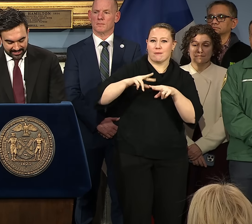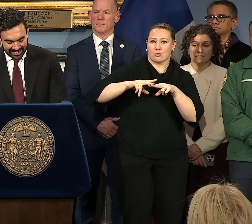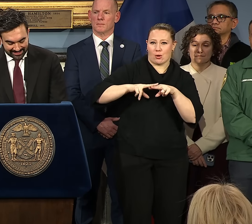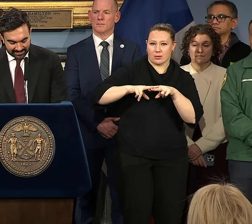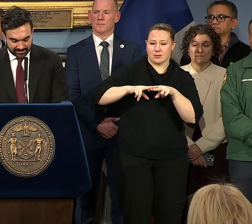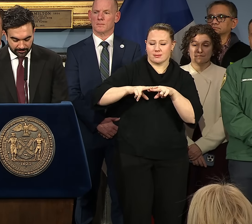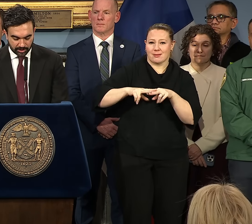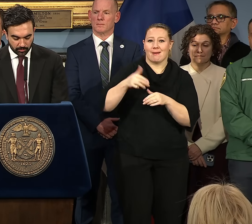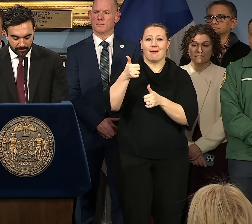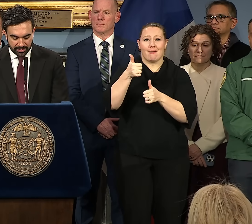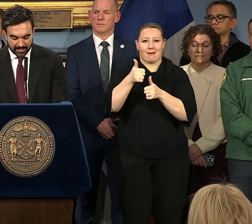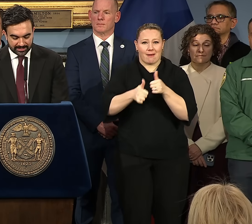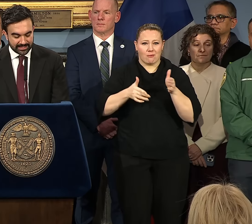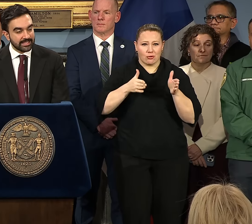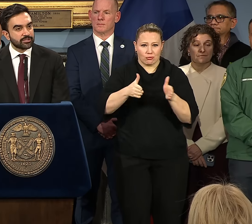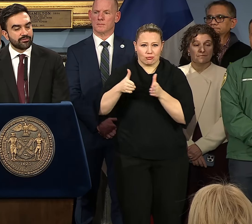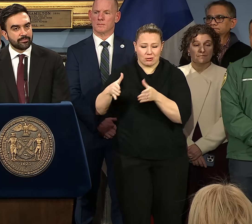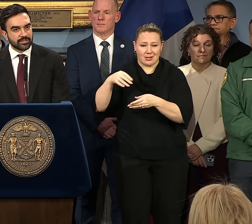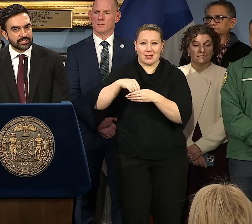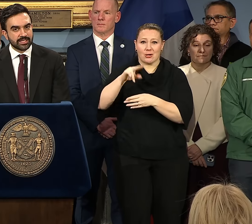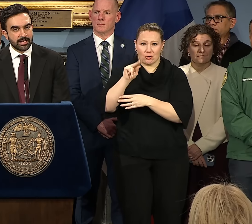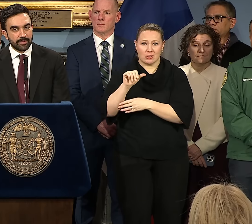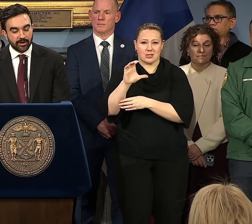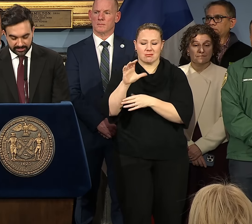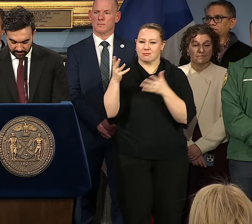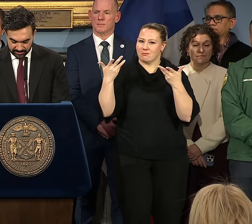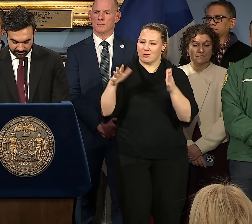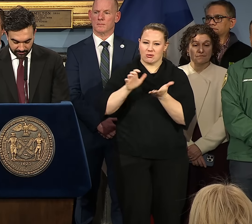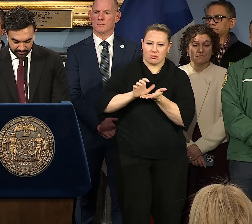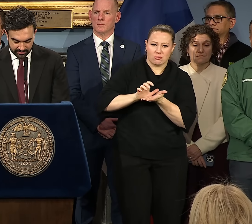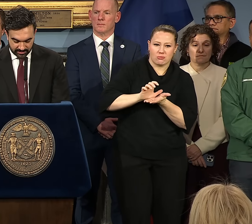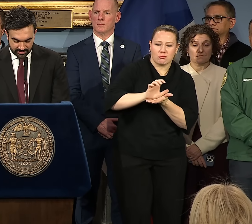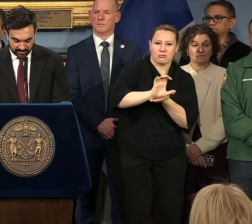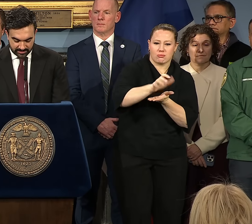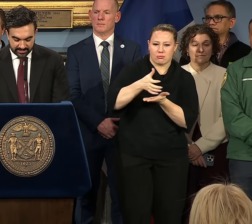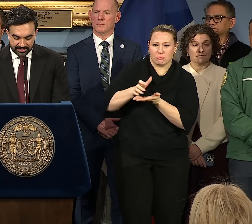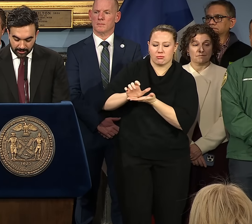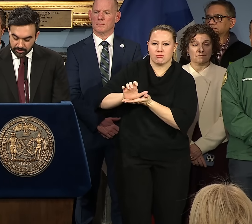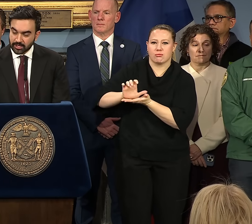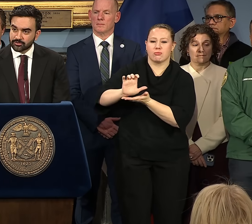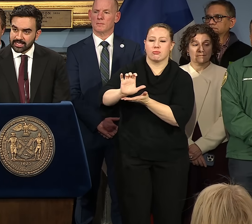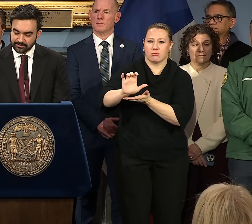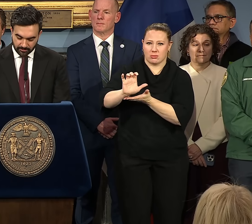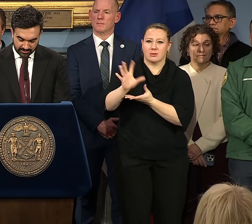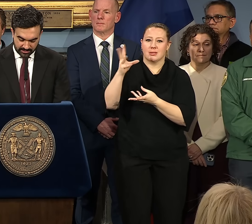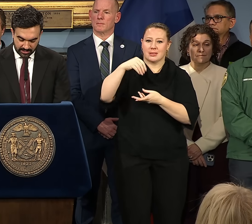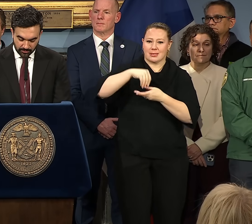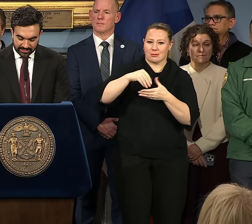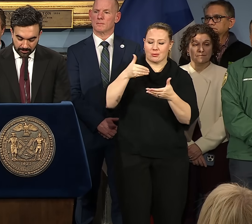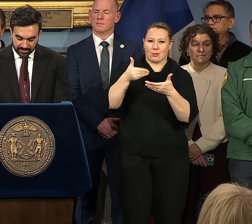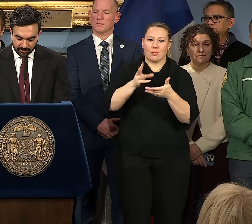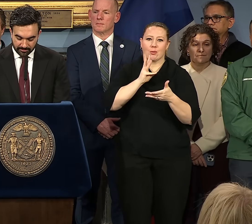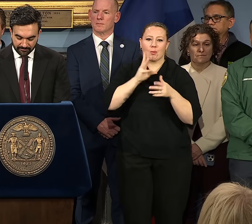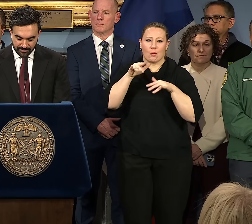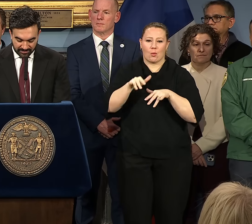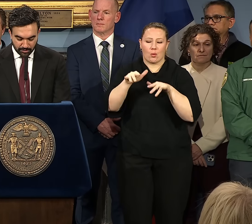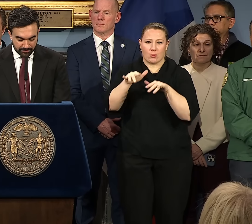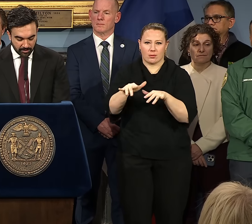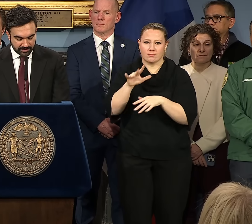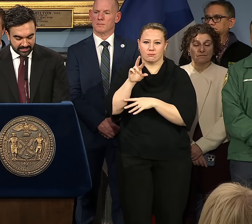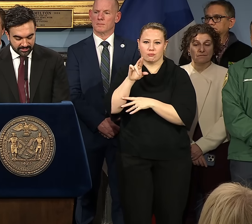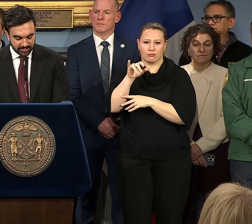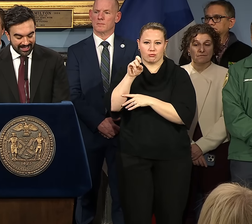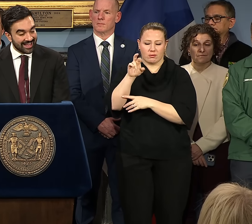of anti-icing solution were applied to the East River bridges by our DOT crews. The City Tow Truck Task Force, which helped our